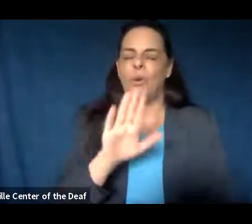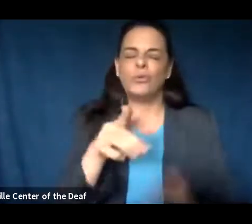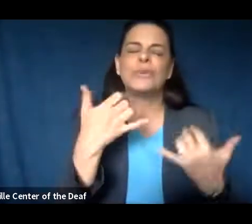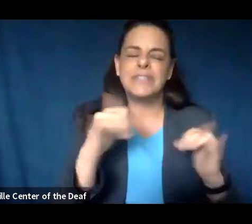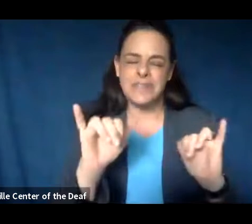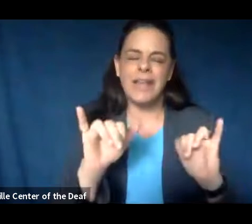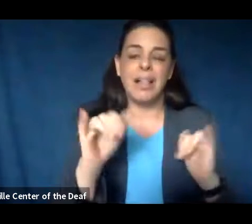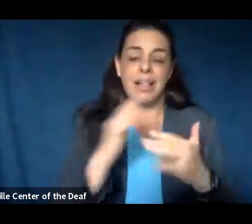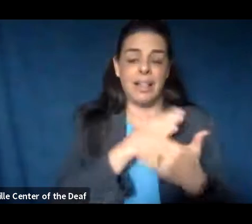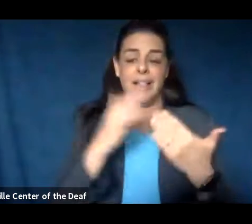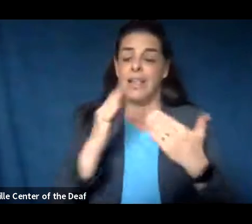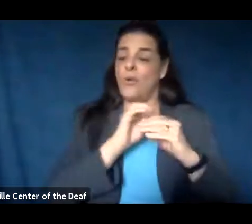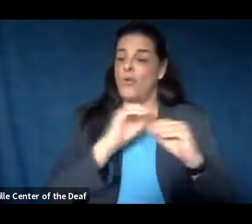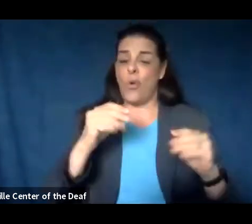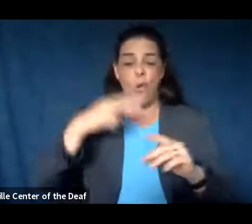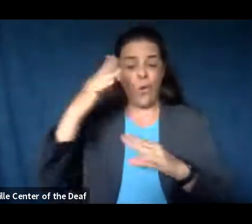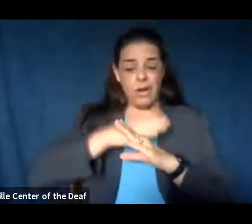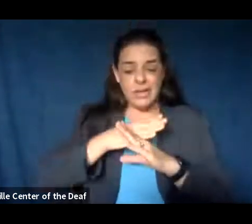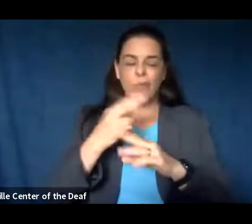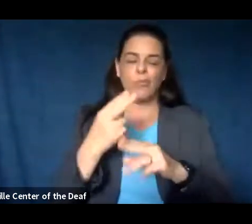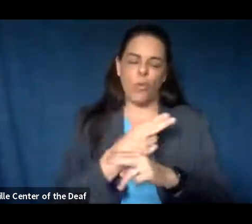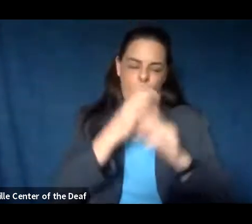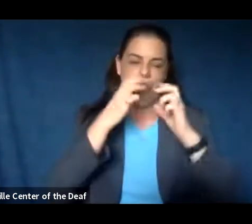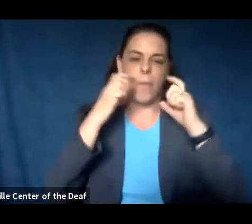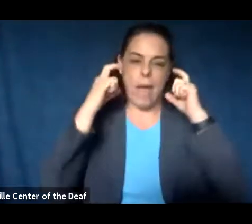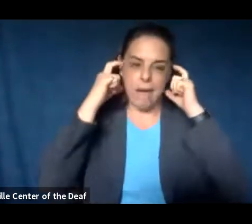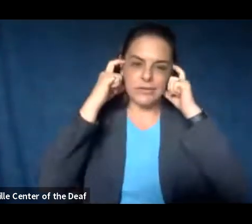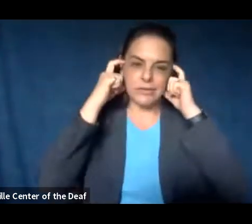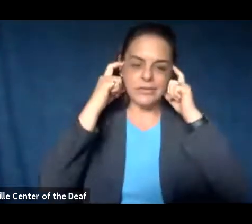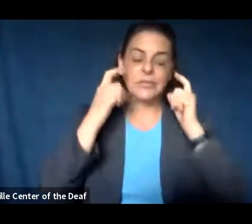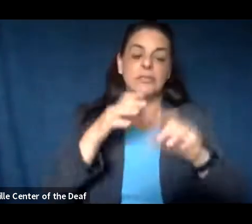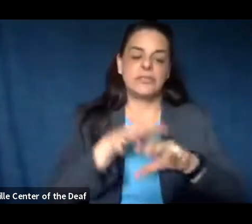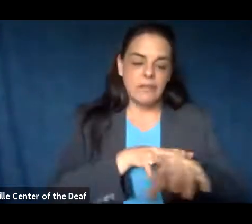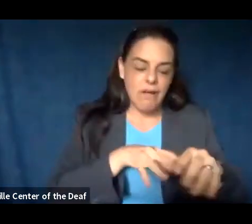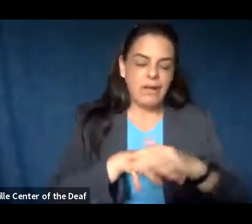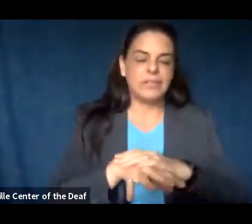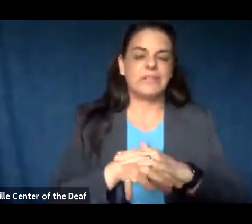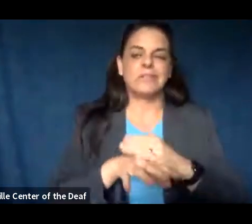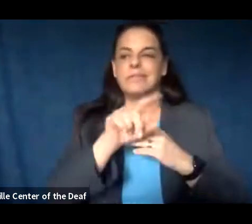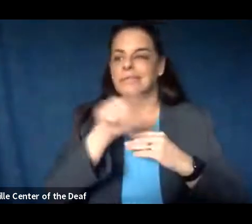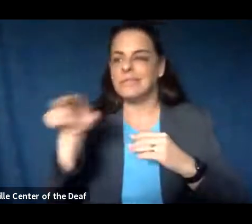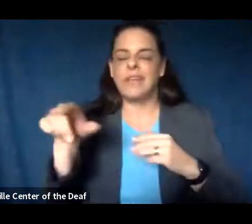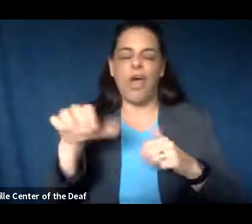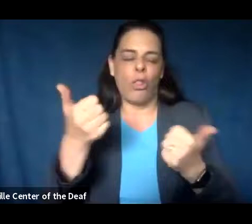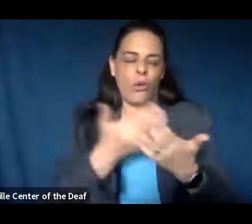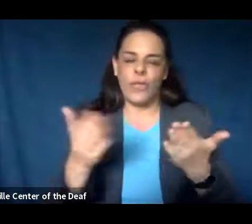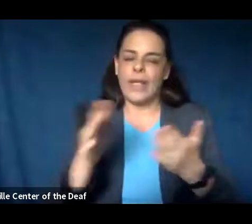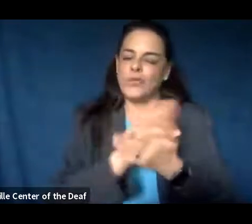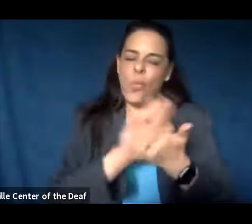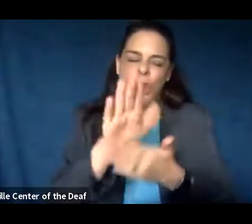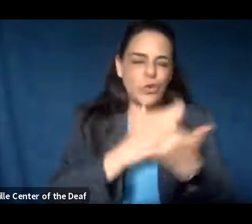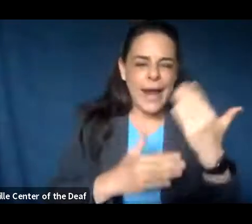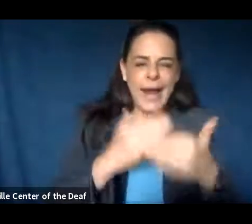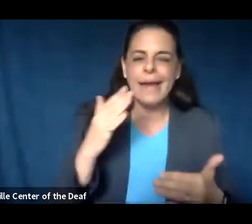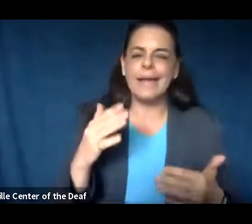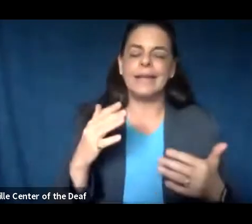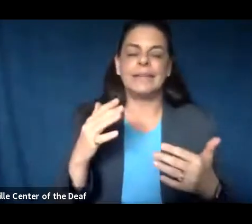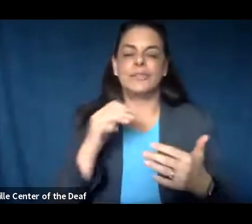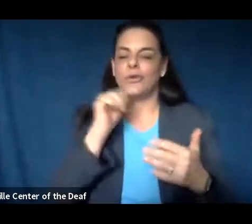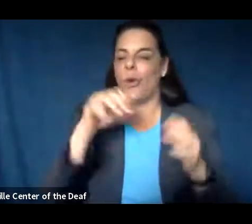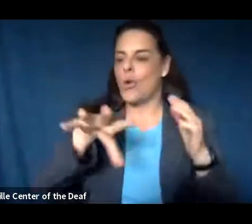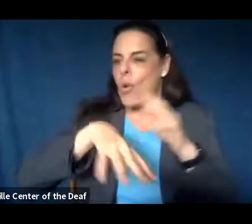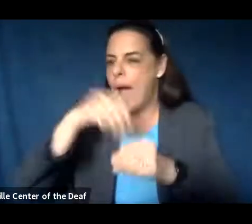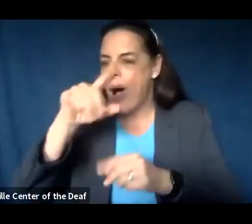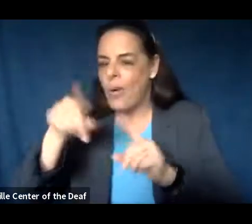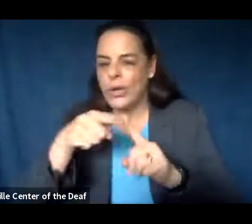So again, the wearing the mask is a good idea that's recommended right now when you're going out, and all of the other things we've been talking about, washing your hands, not going out when